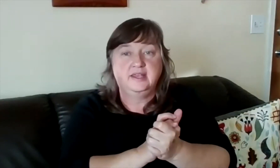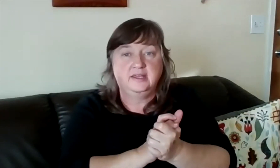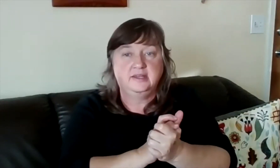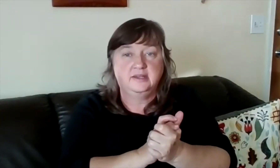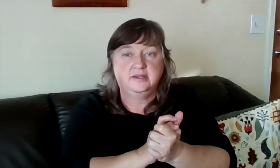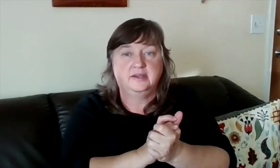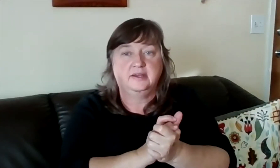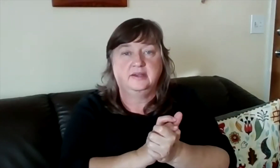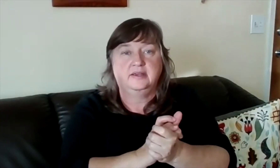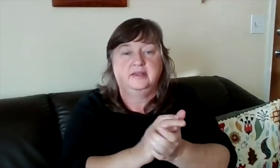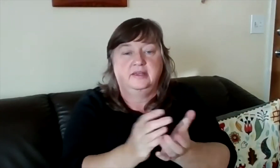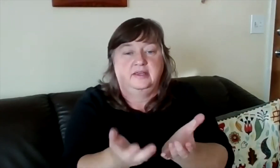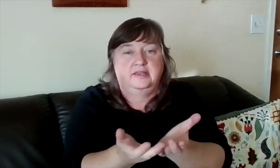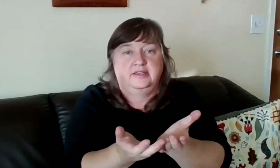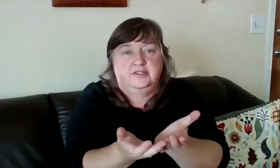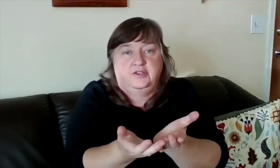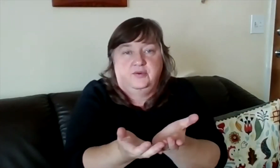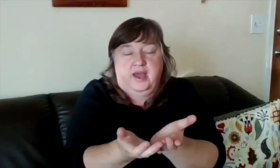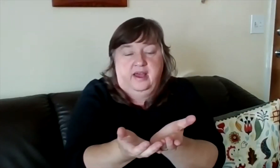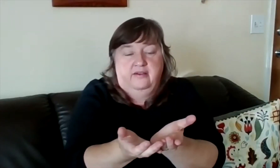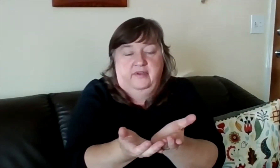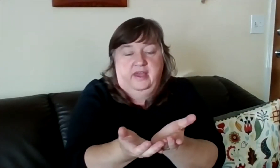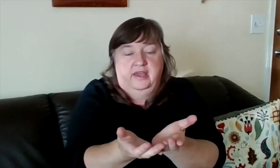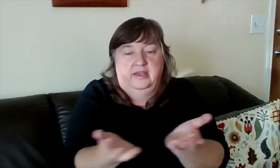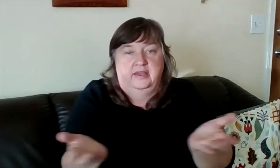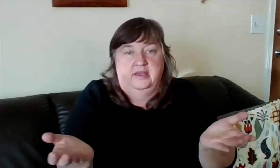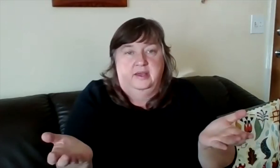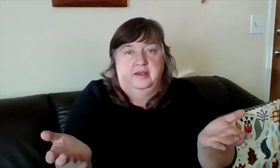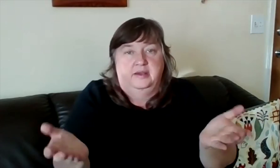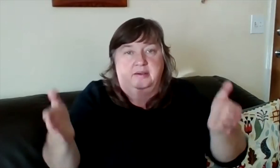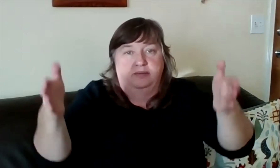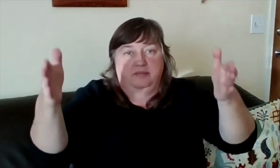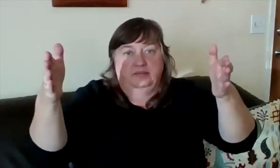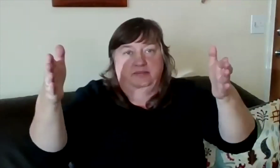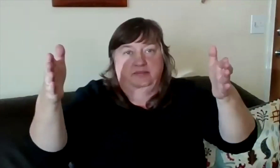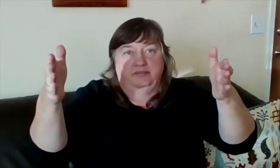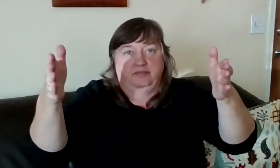Sink is you have a,